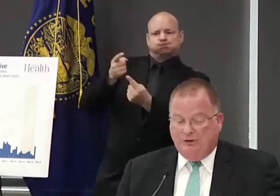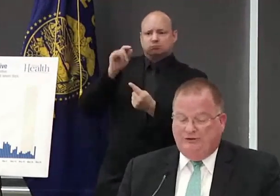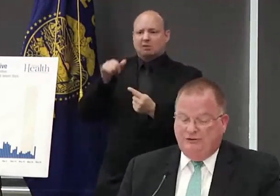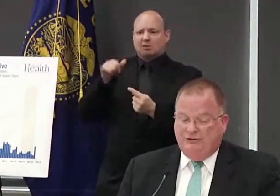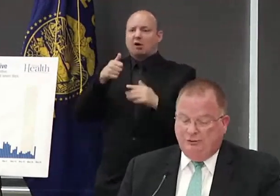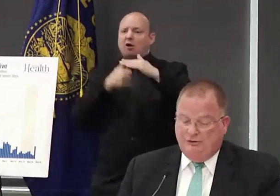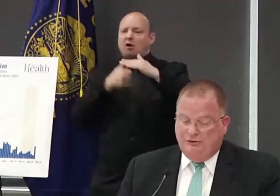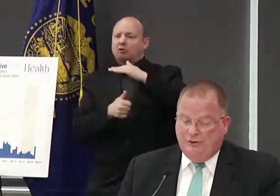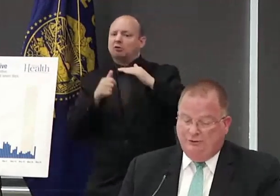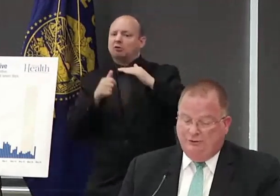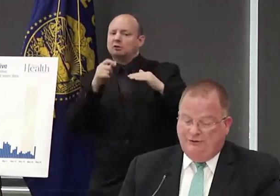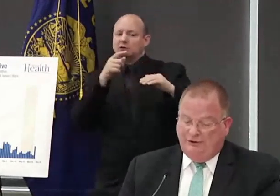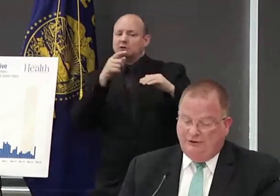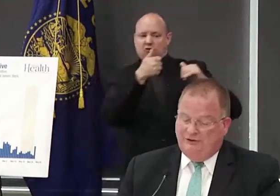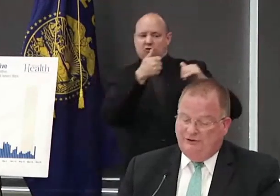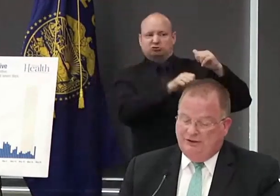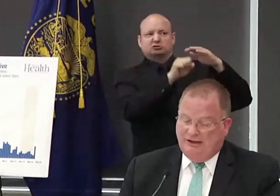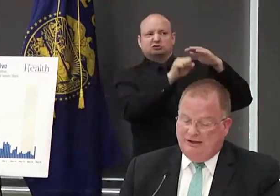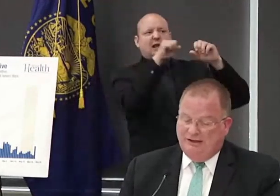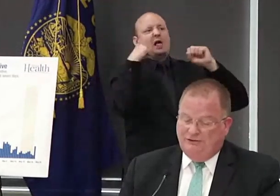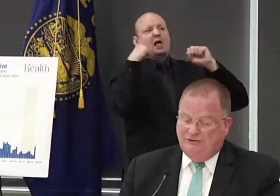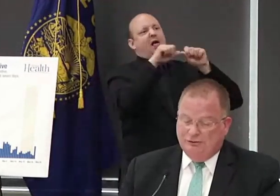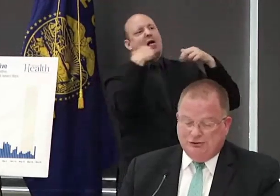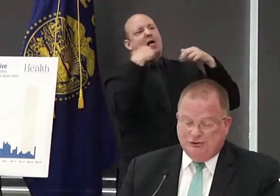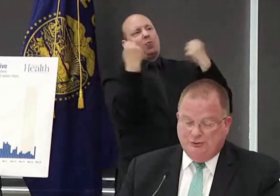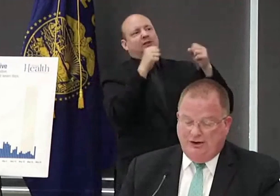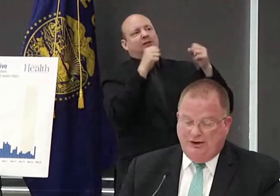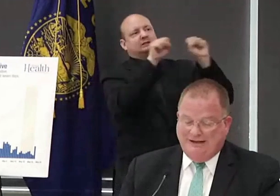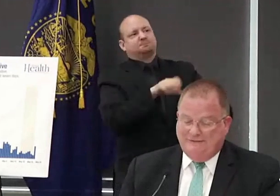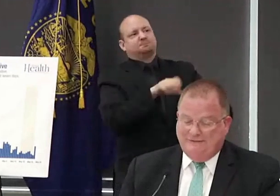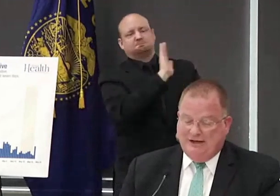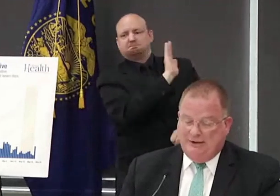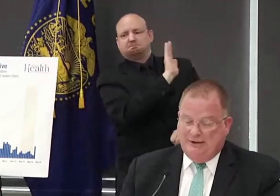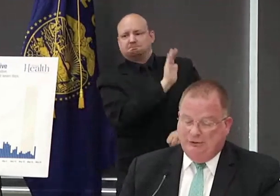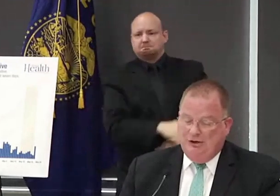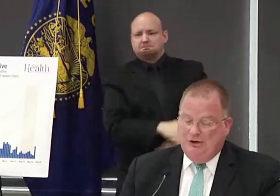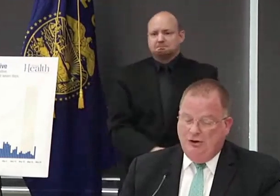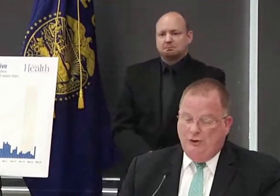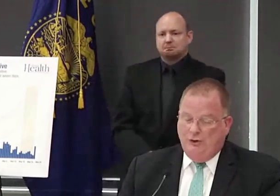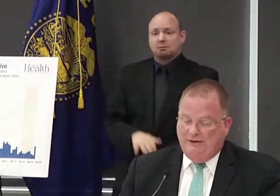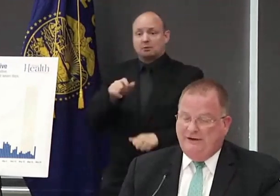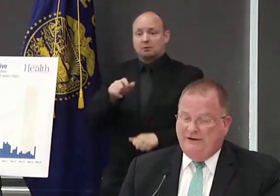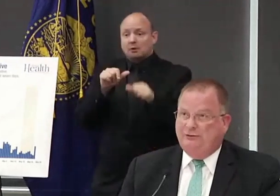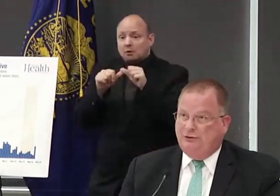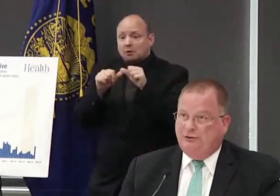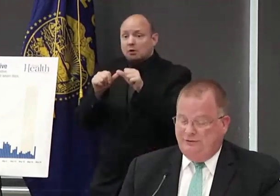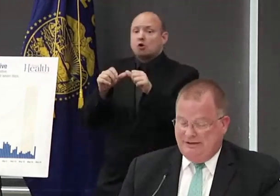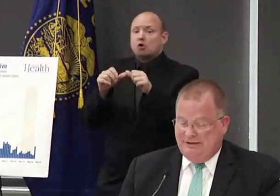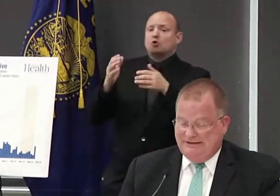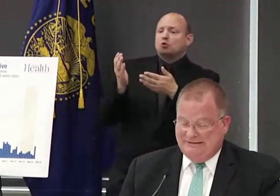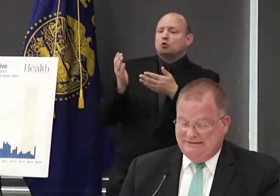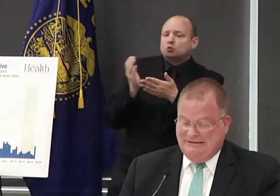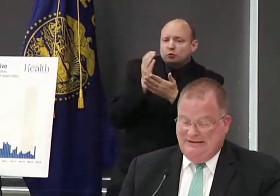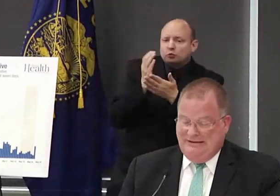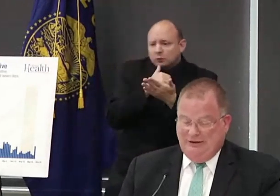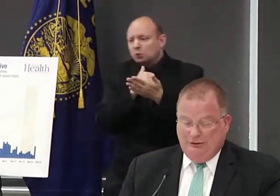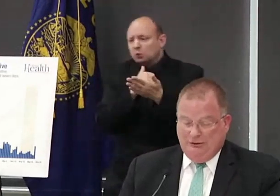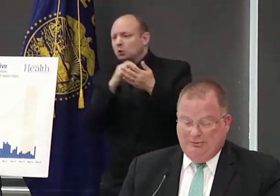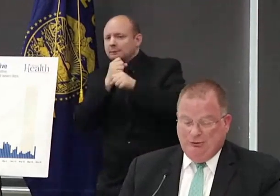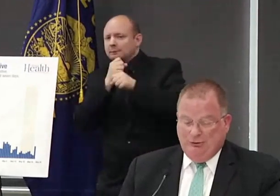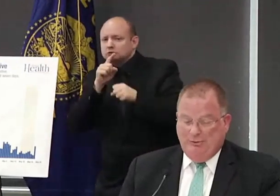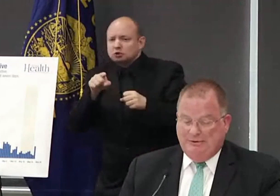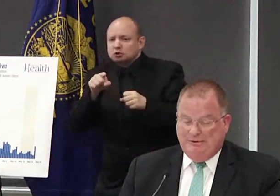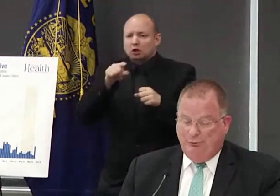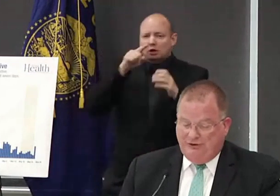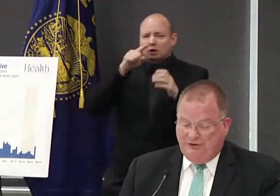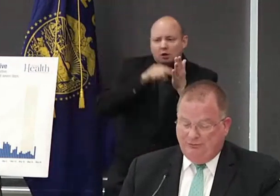And we'll continue to review and revisit our testing guidelines to ensure we are identifying people who are infected with COVID-19, including